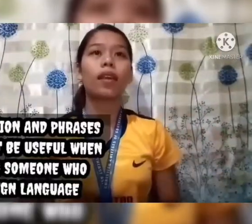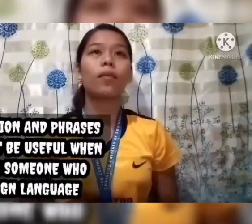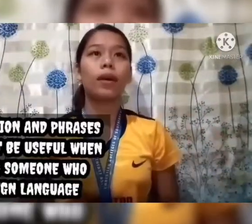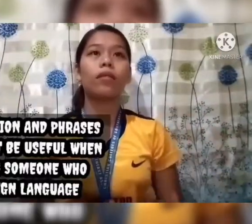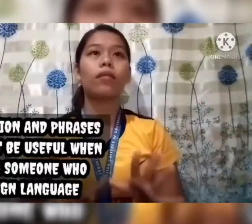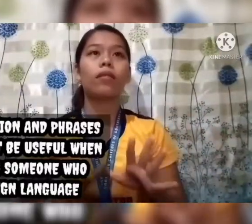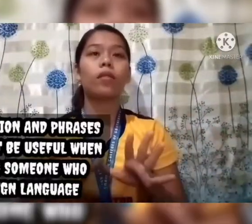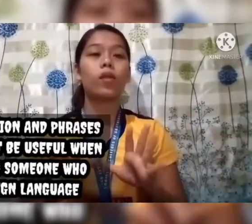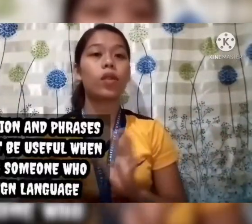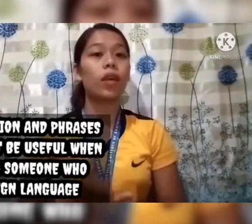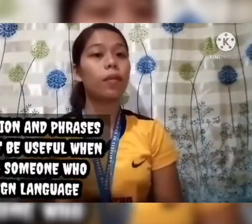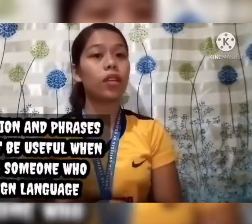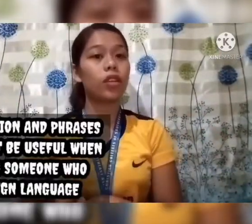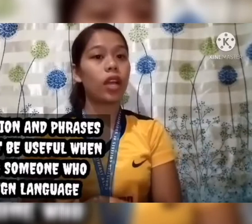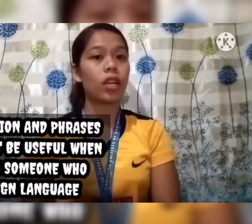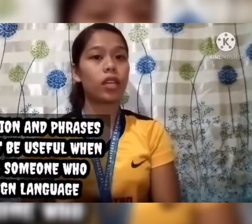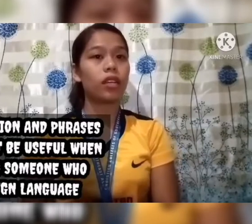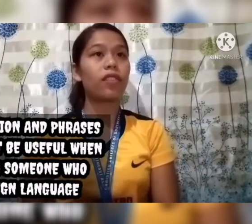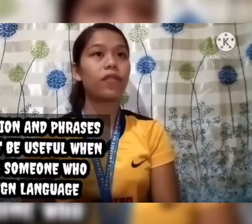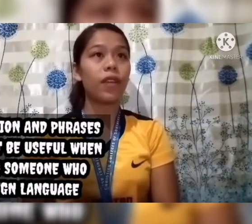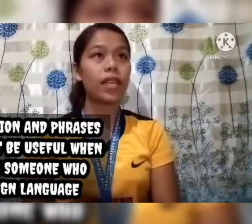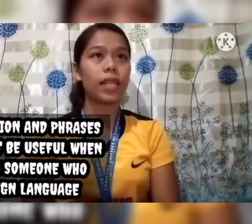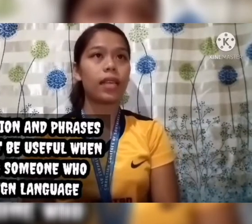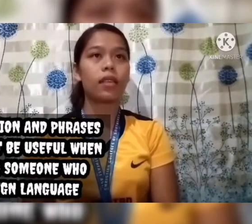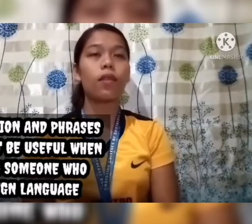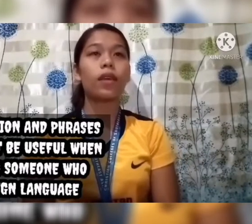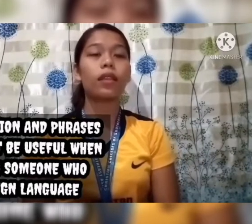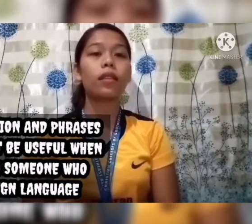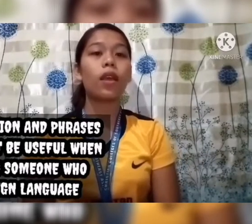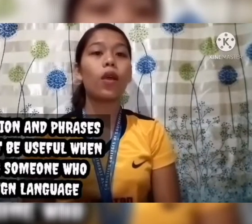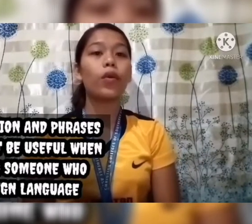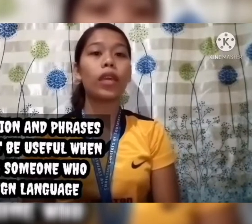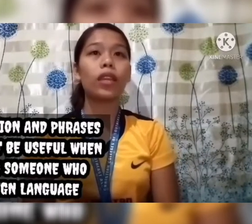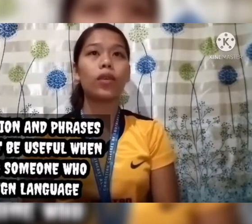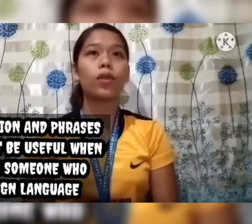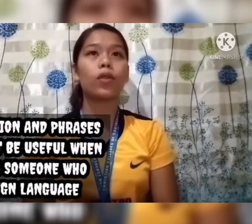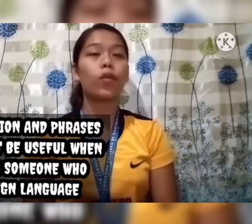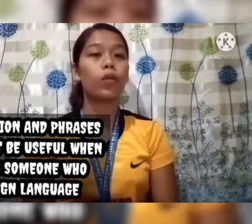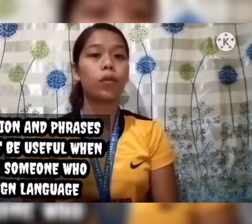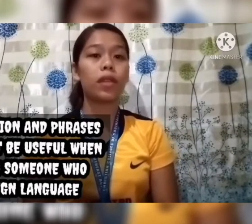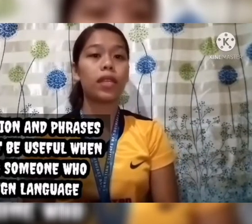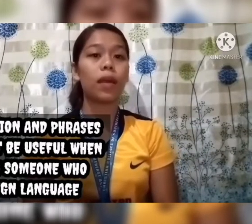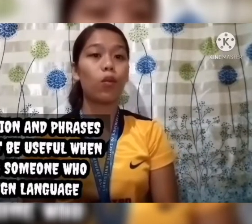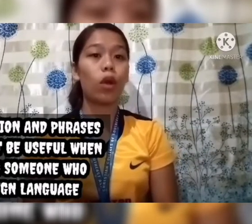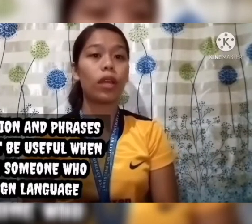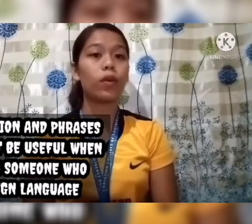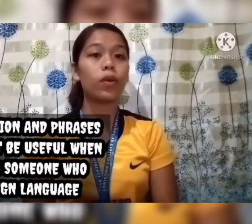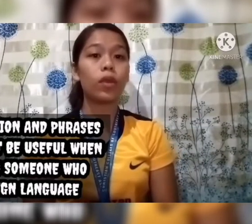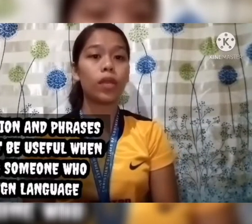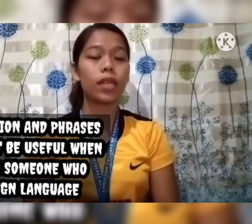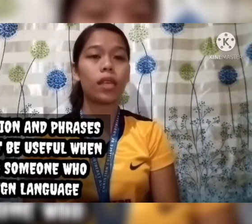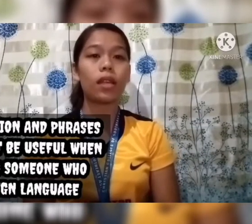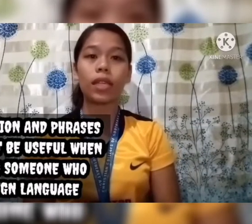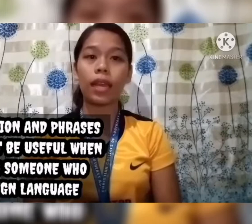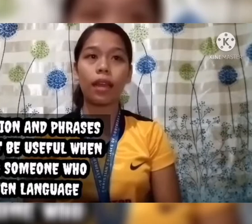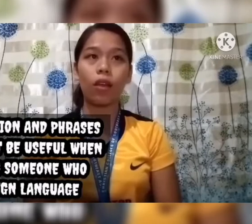about some introduction and phrases that we can use when we meet someone who uses sign